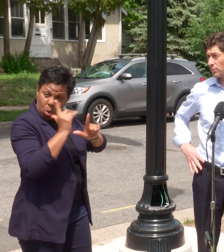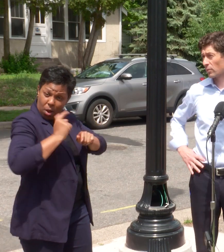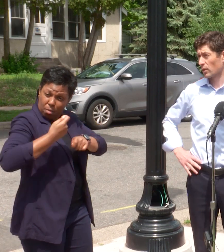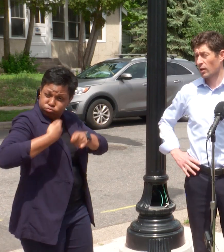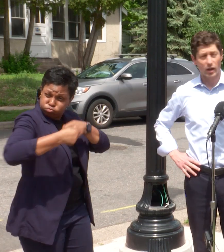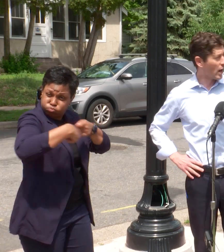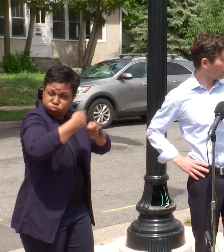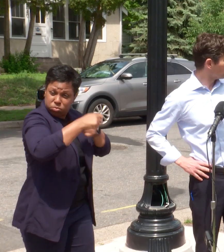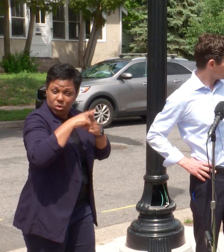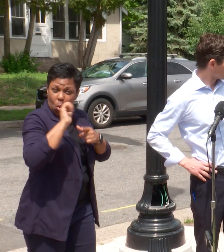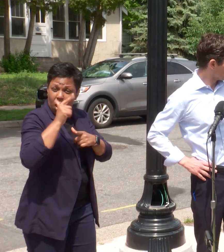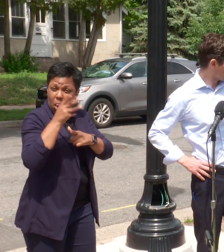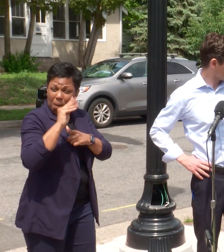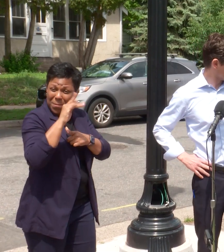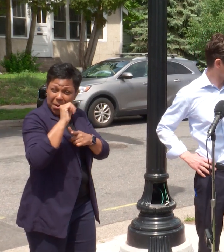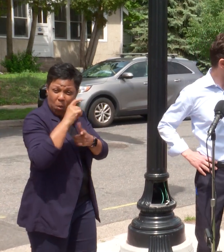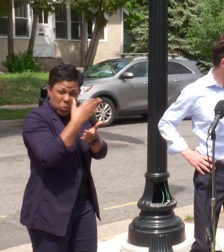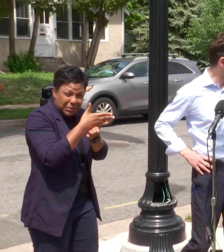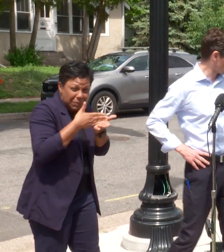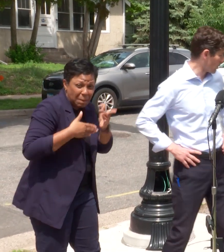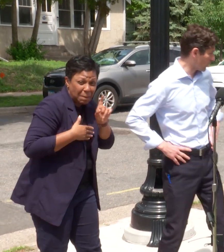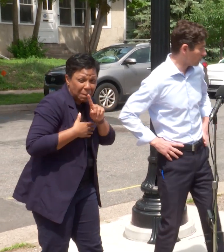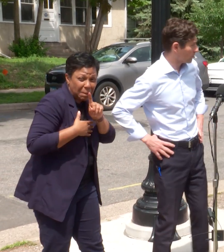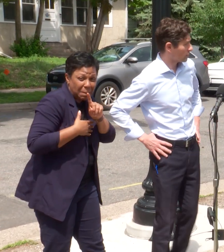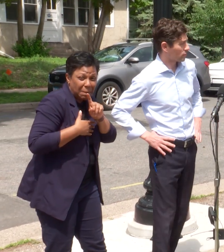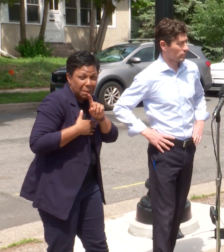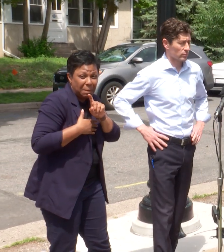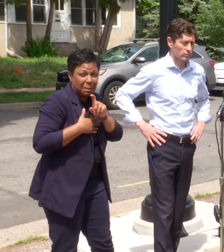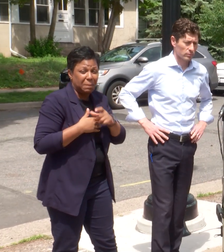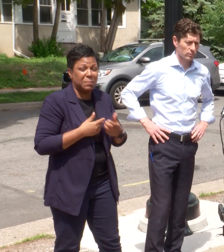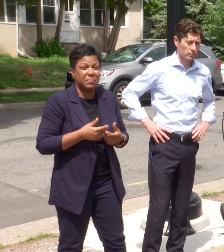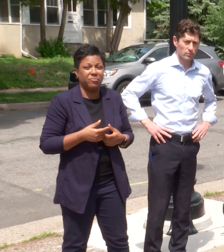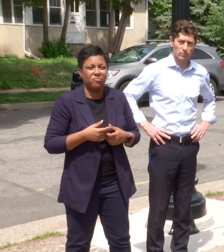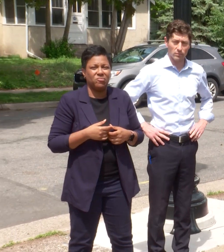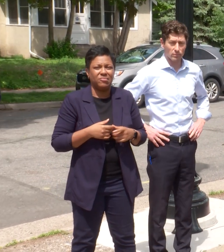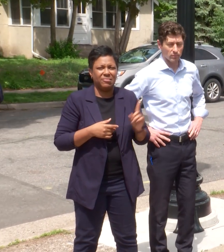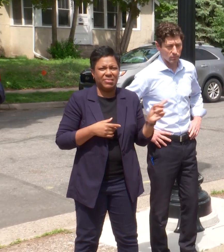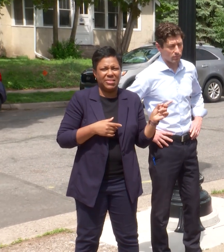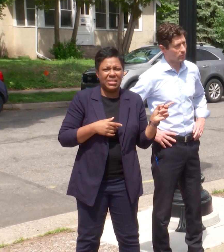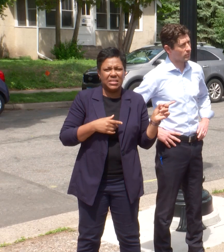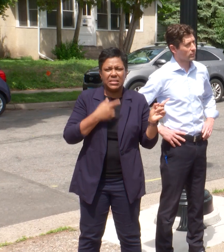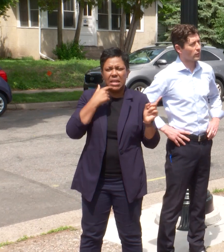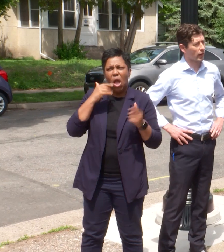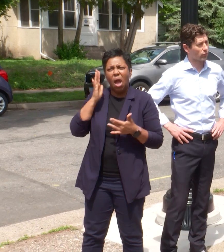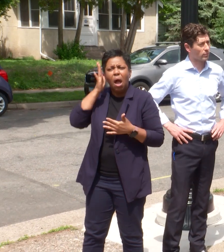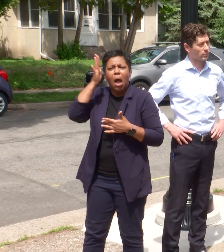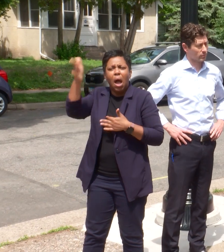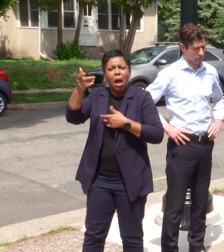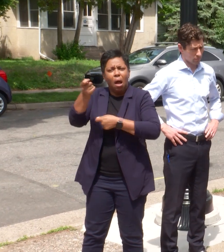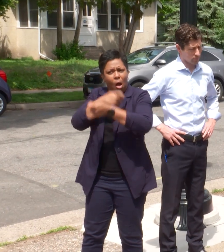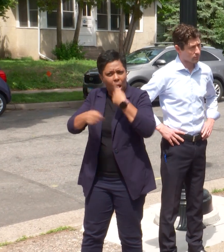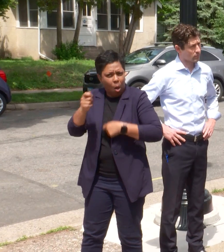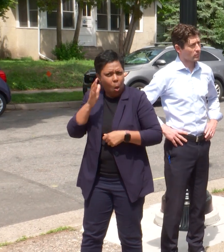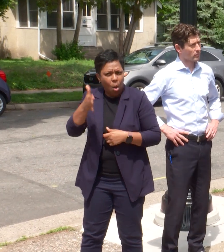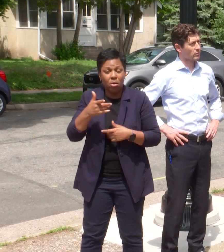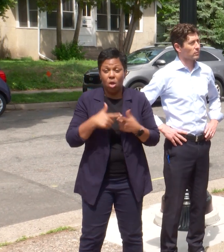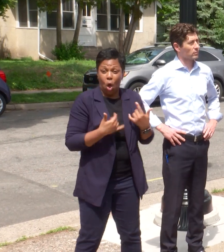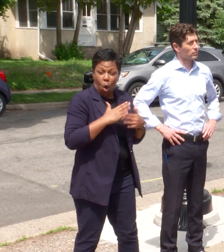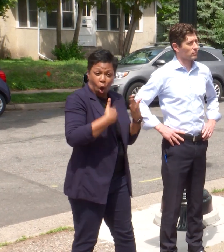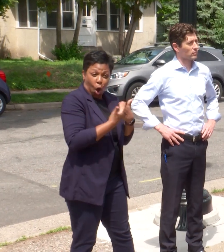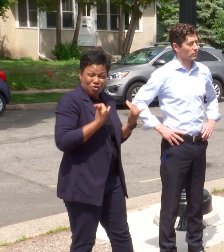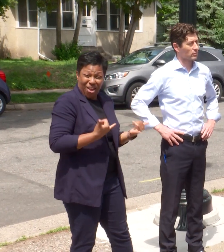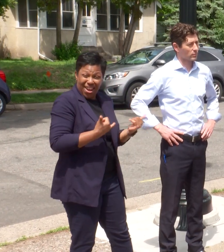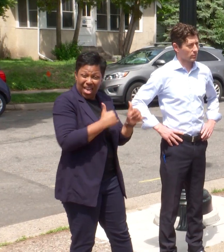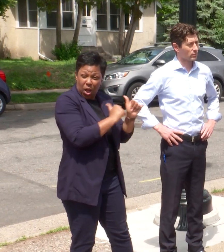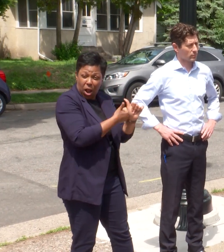yes. Can you maybe give the full answer on that? Is it the case that the backlog will be all aluminum? Yes. That's correct. And Yeah. then moving forward,